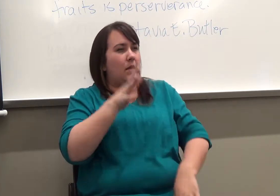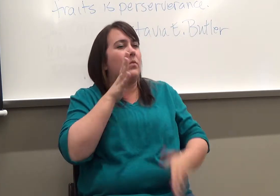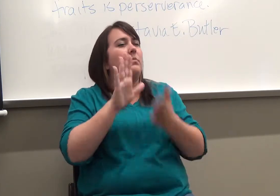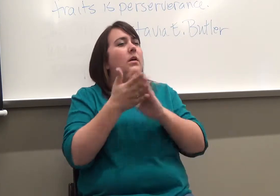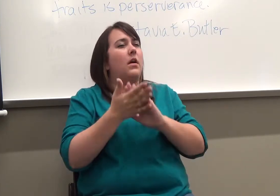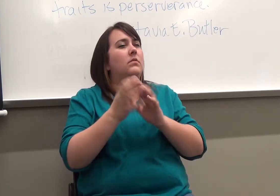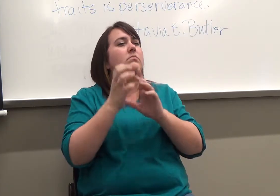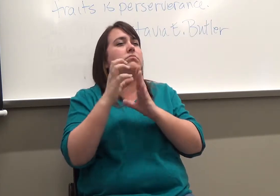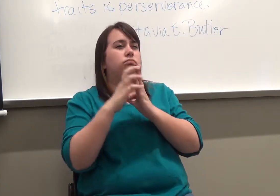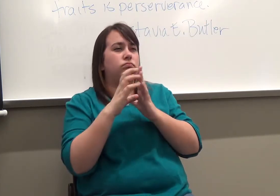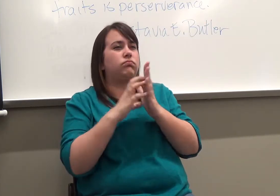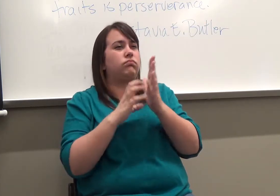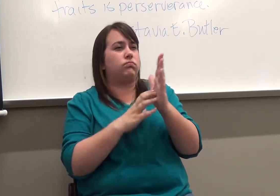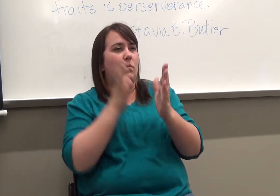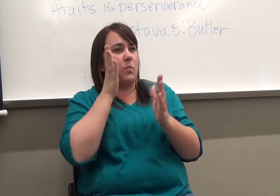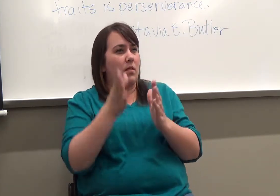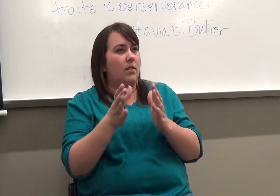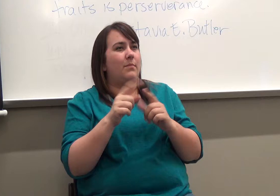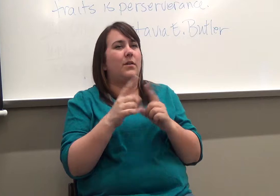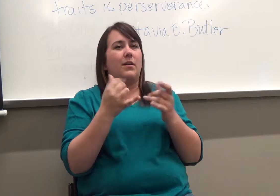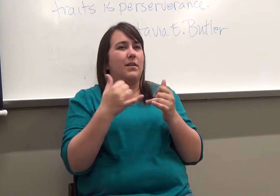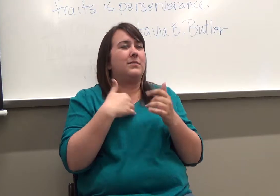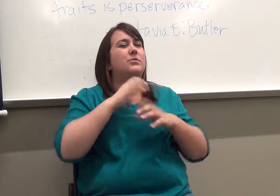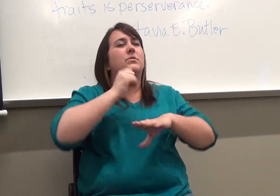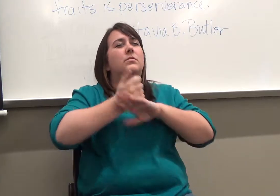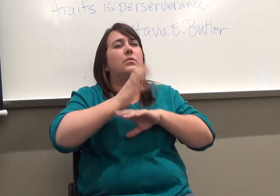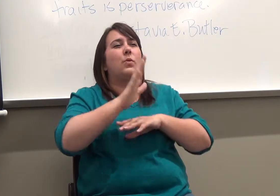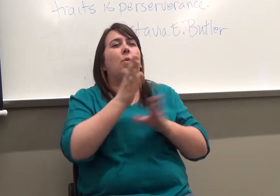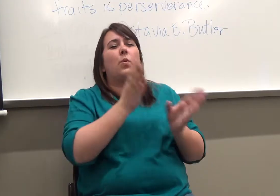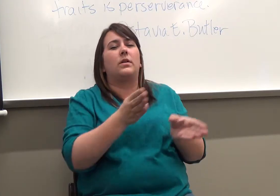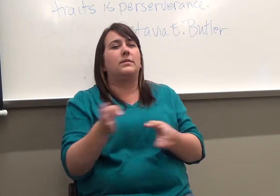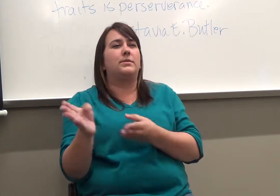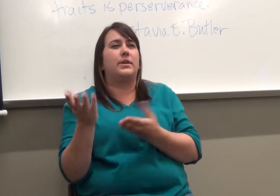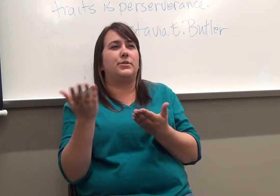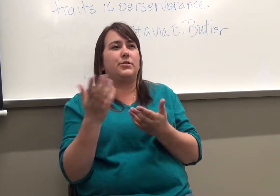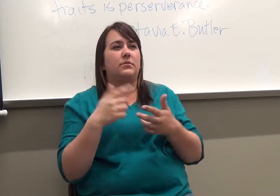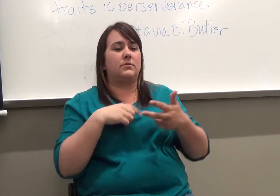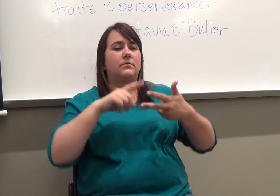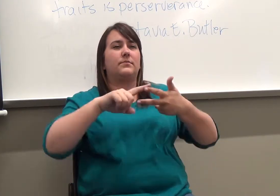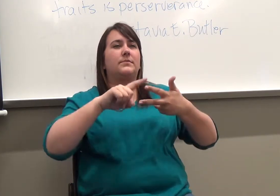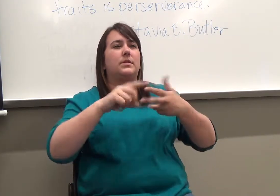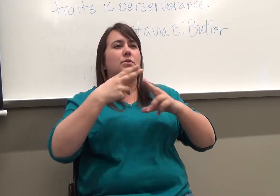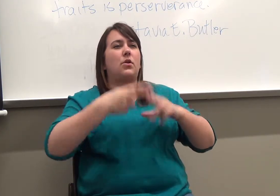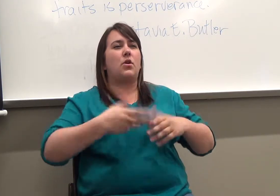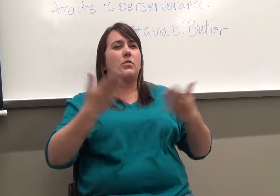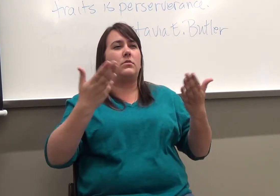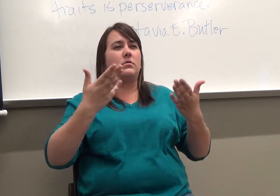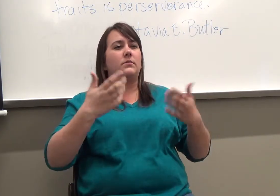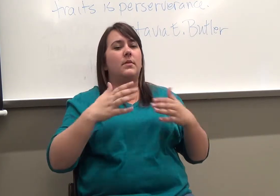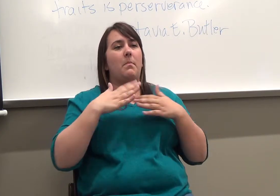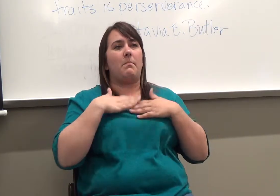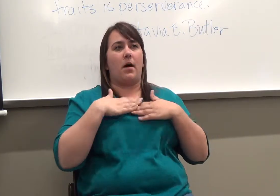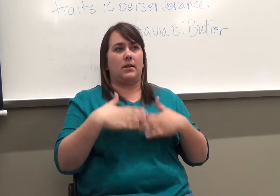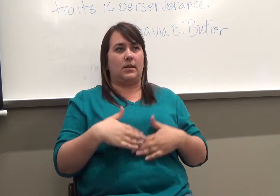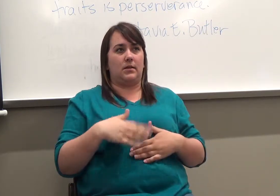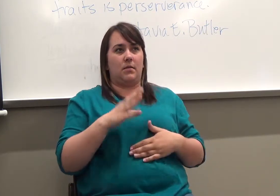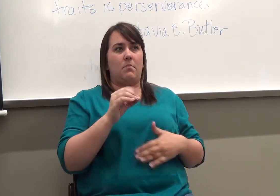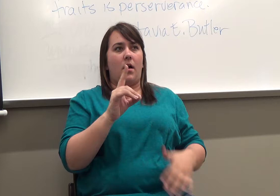go. What is this part of an essay called? The body. See, like I said, I know most people already know